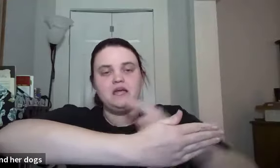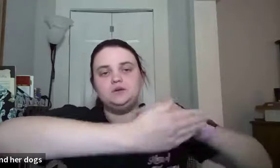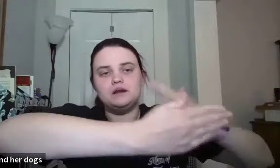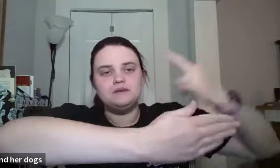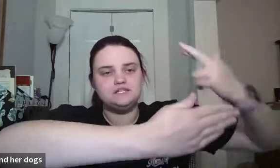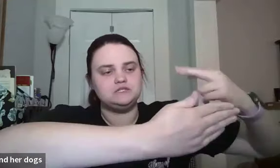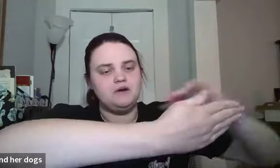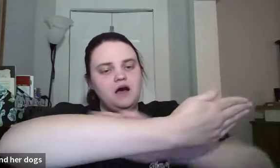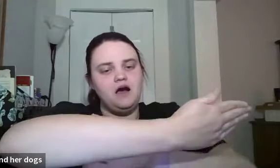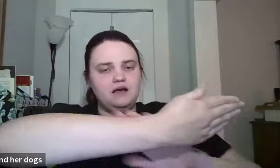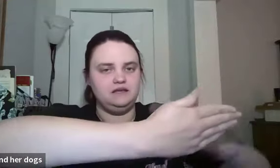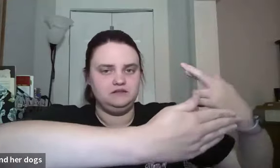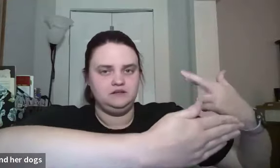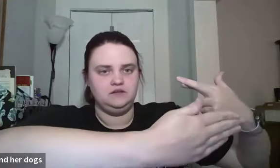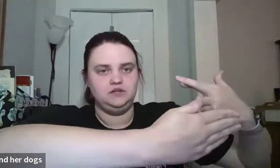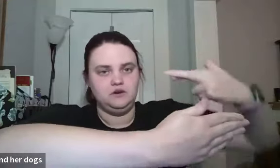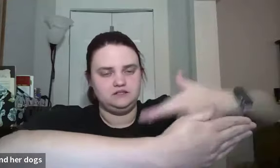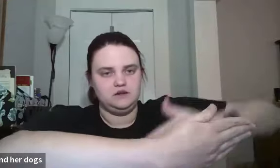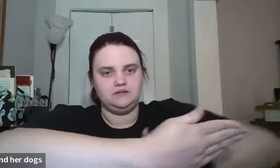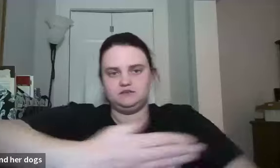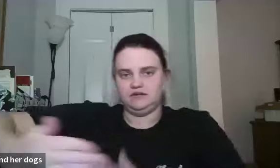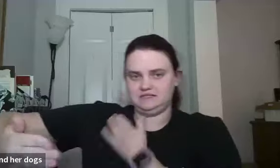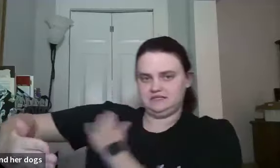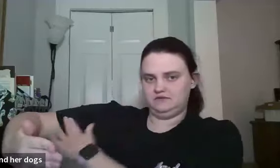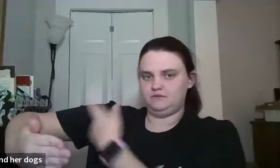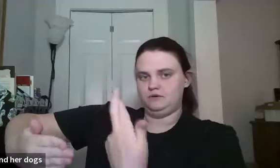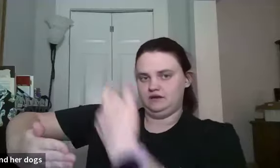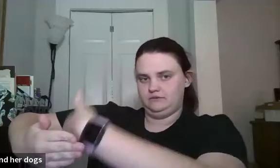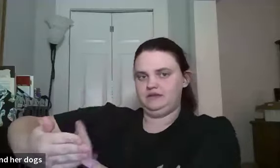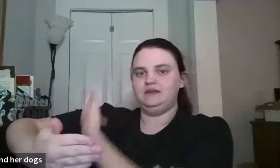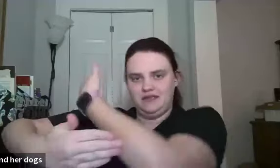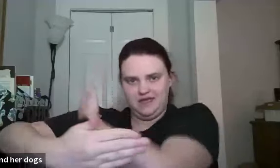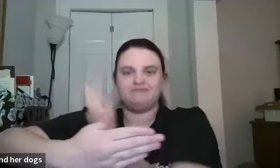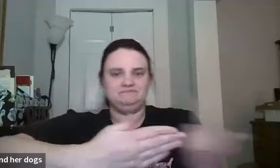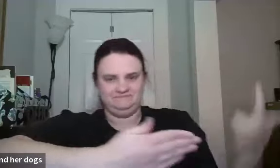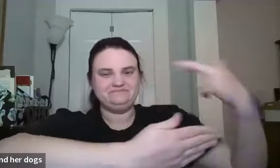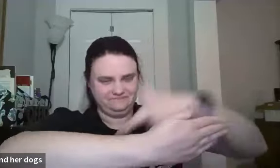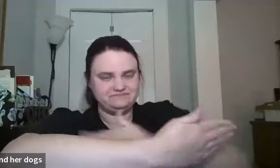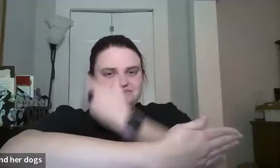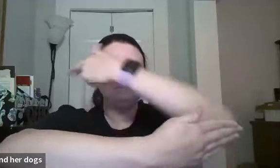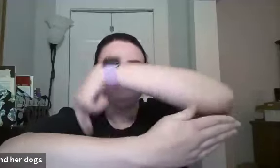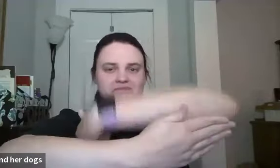And you want to make sure it's behind your non-dominant. So like it's sticking forward and going in. Yeah.